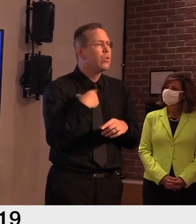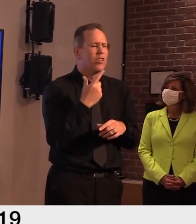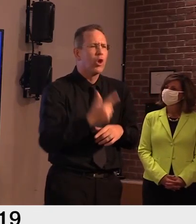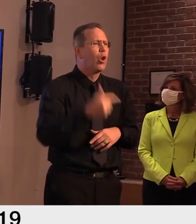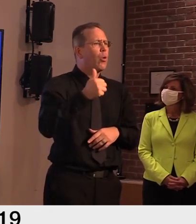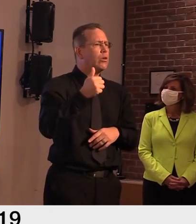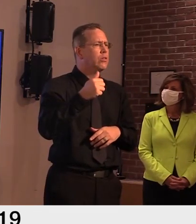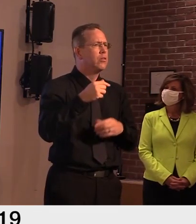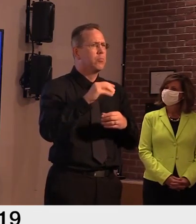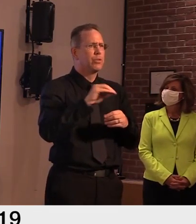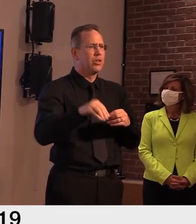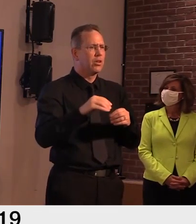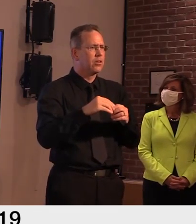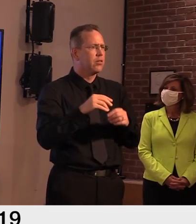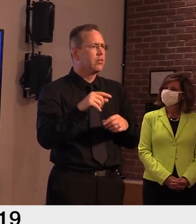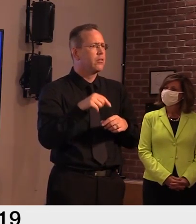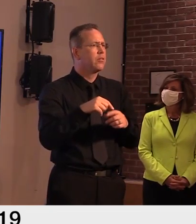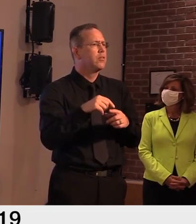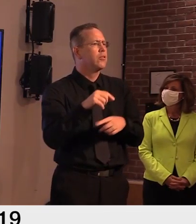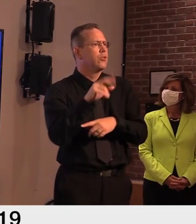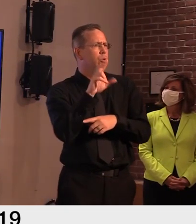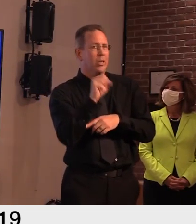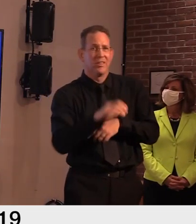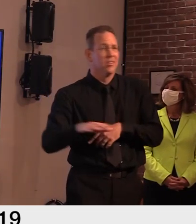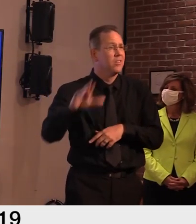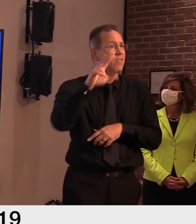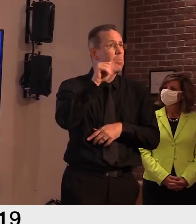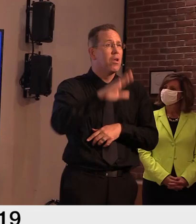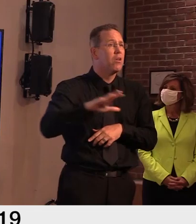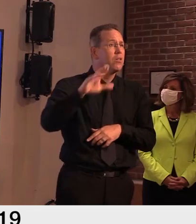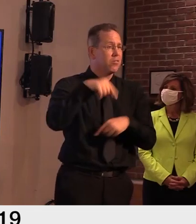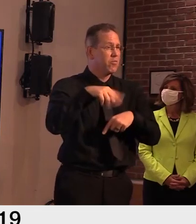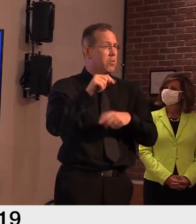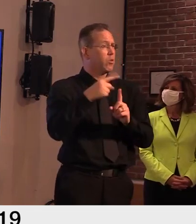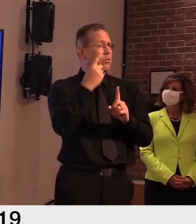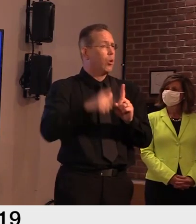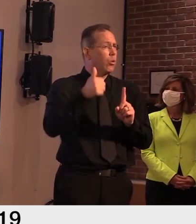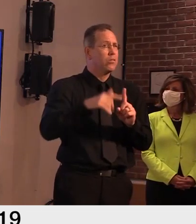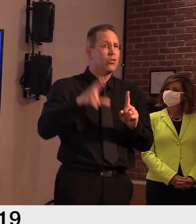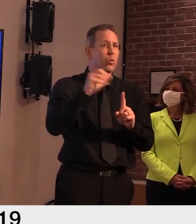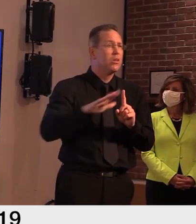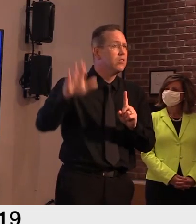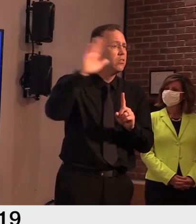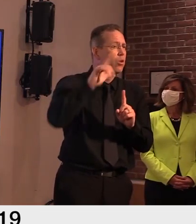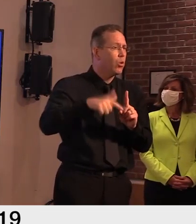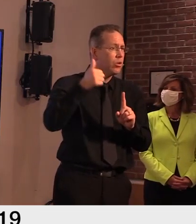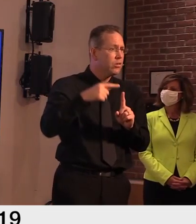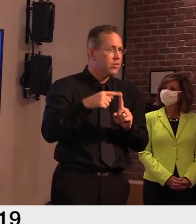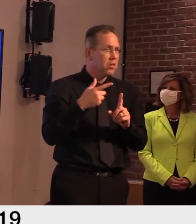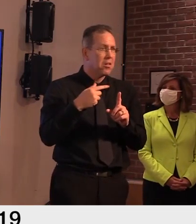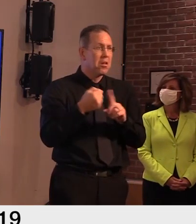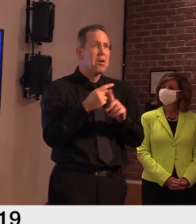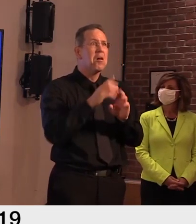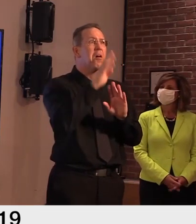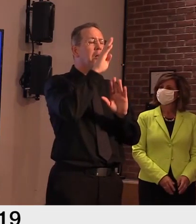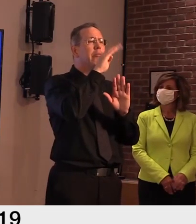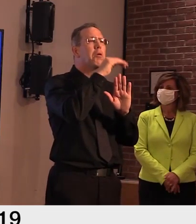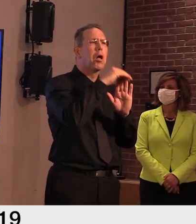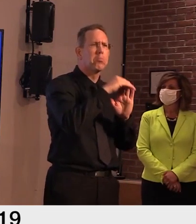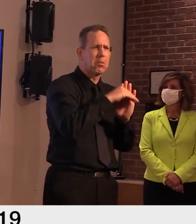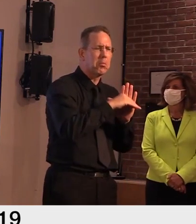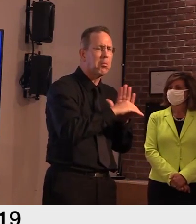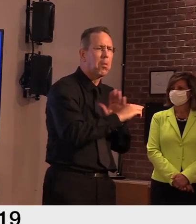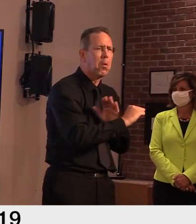week. And that figure, again, continues to trend down to below 1%. As of today, we actually have the lowest